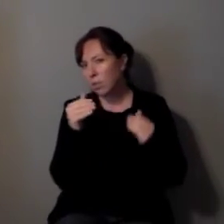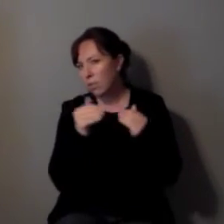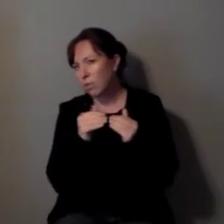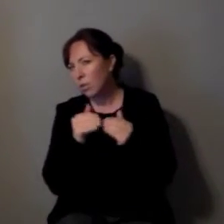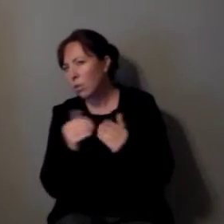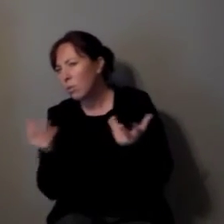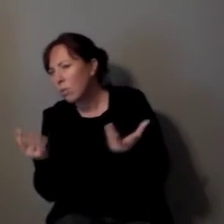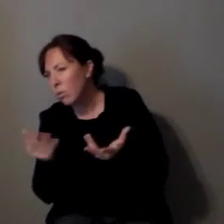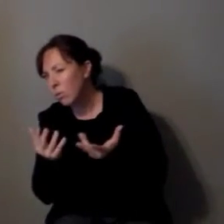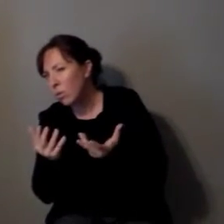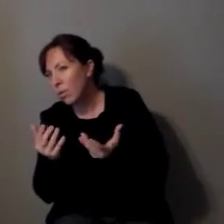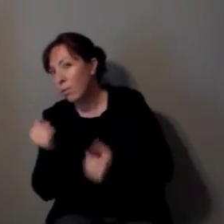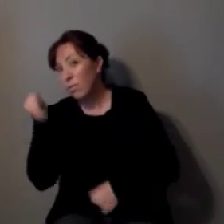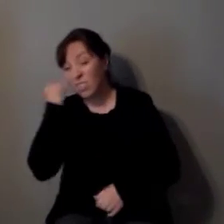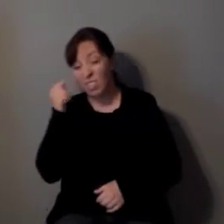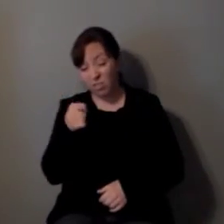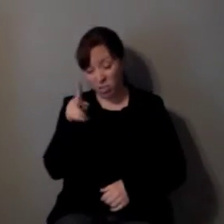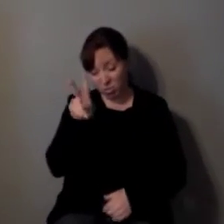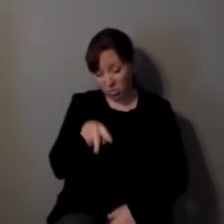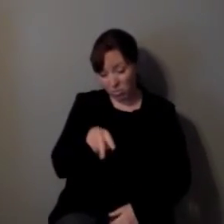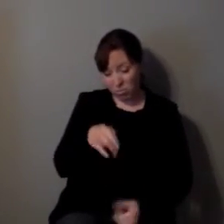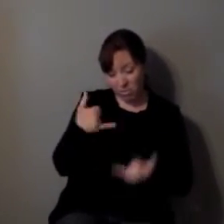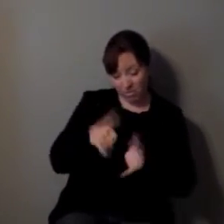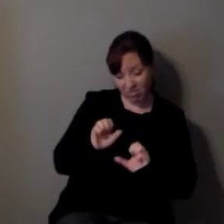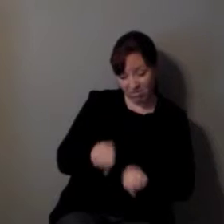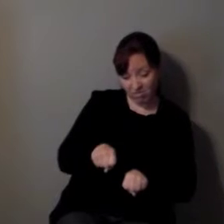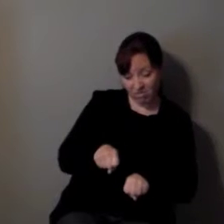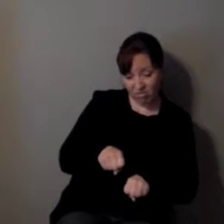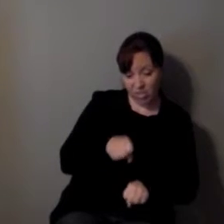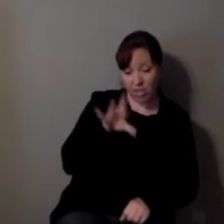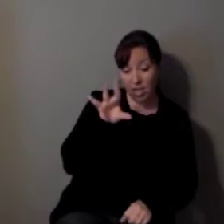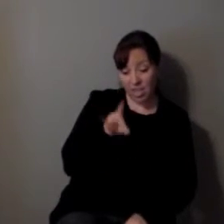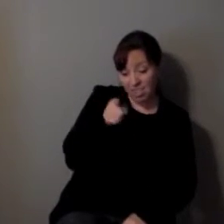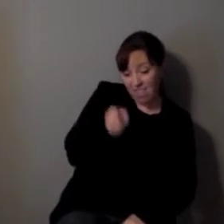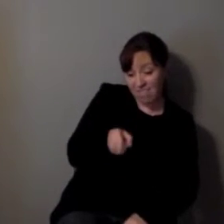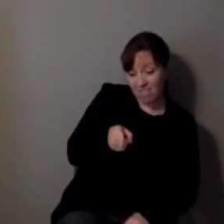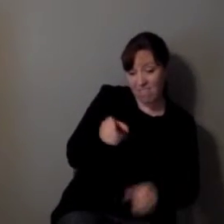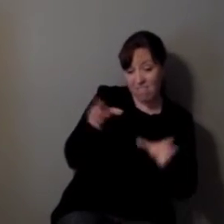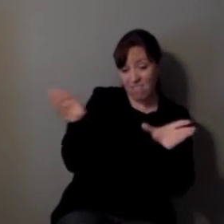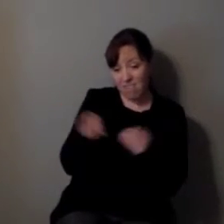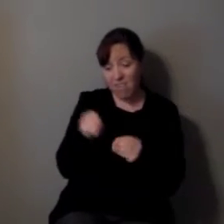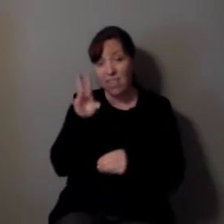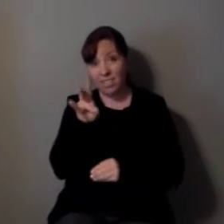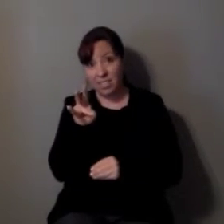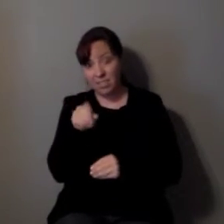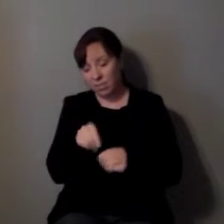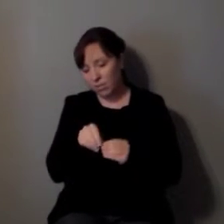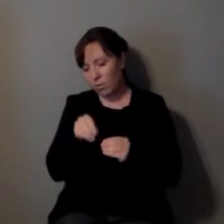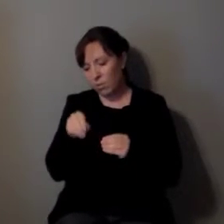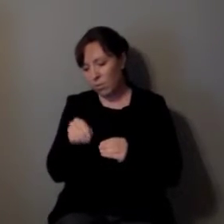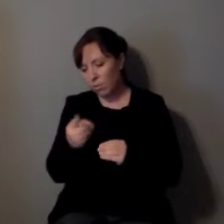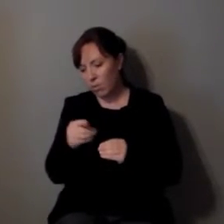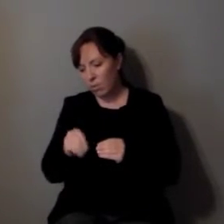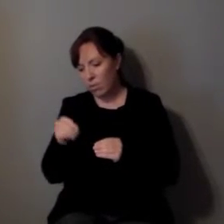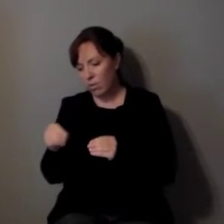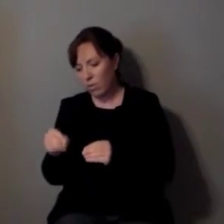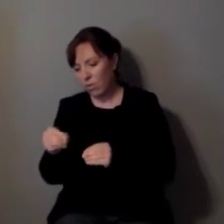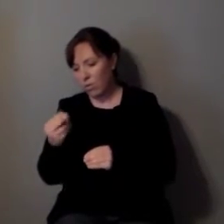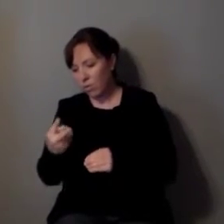add 7 to it. 1, 2, 3, 4, 5, 6,